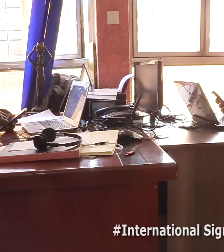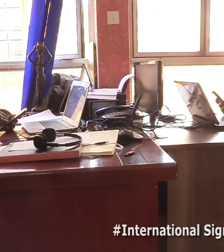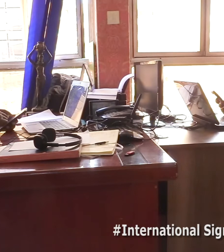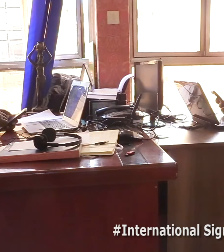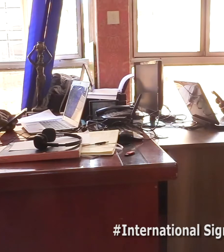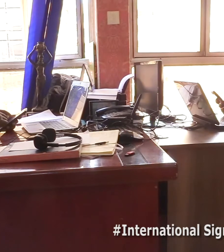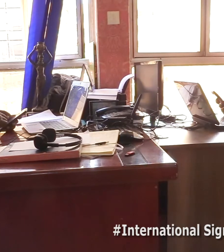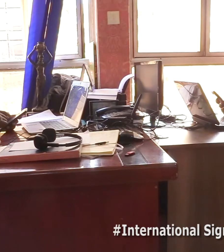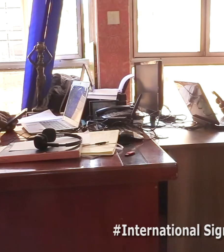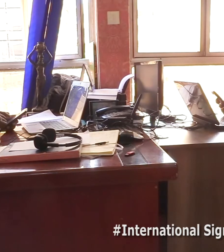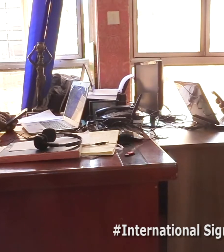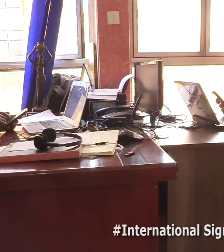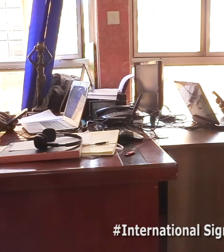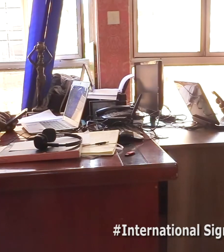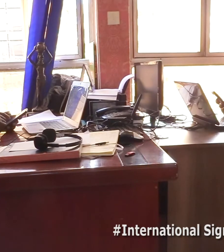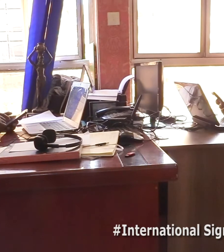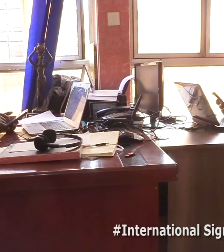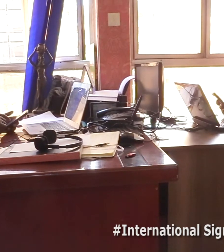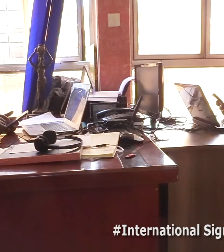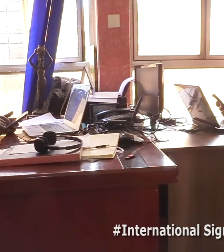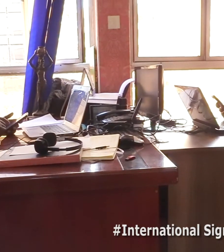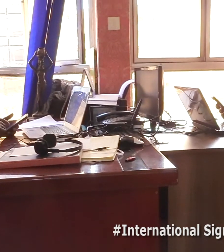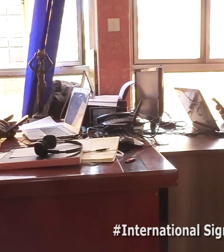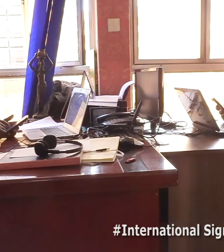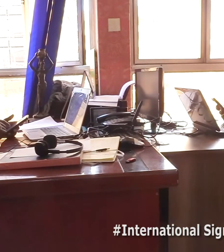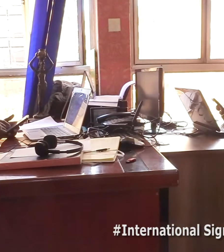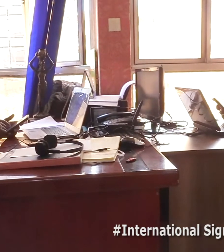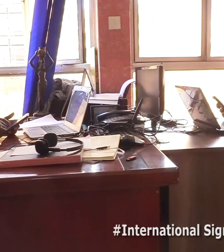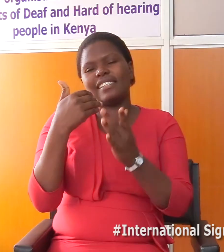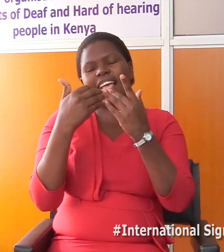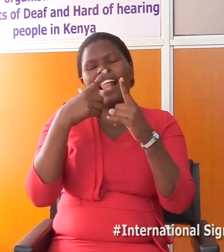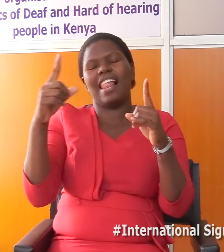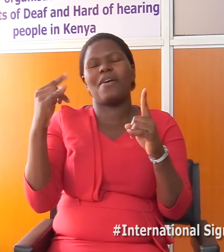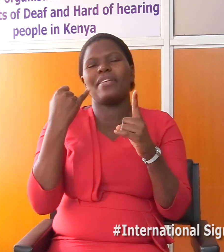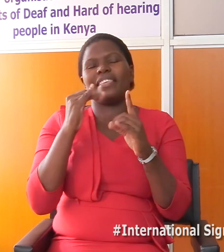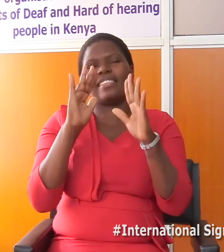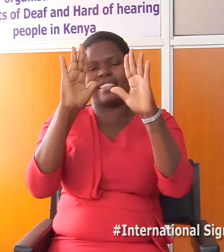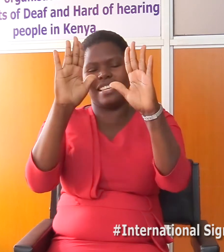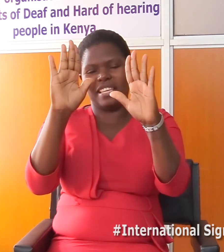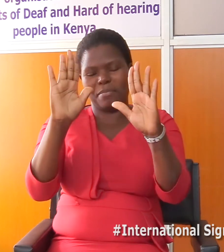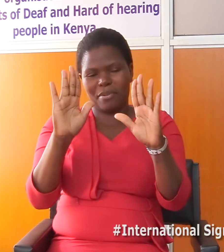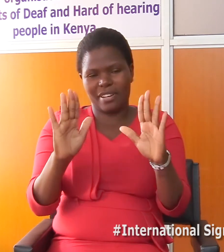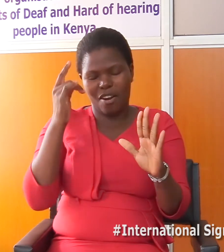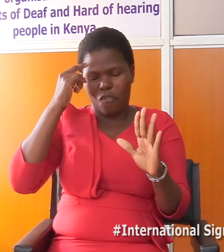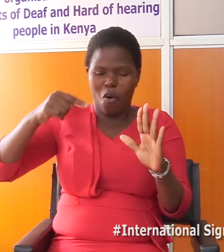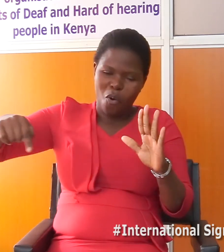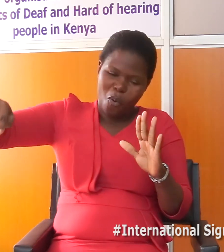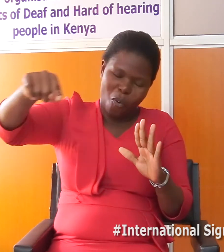the implementation of some of these policies, particularly in legislation. Sign language is very